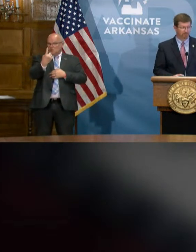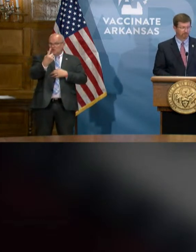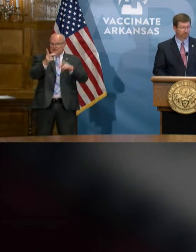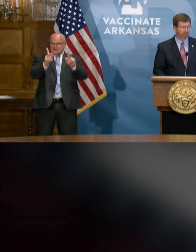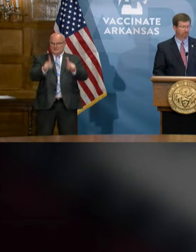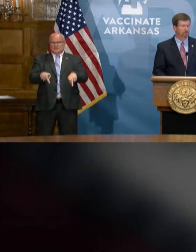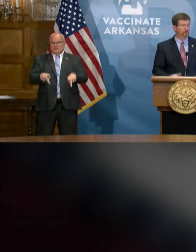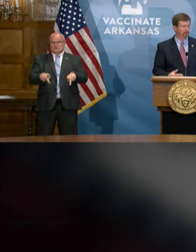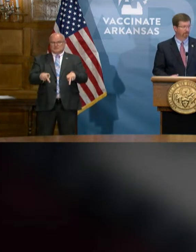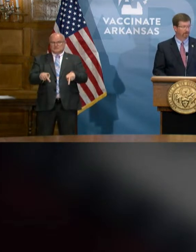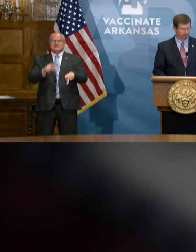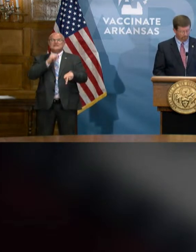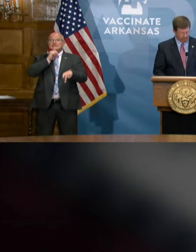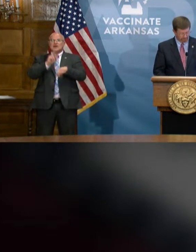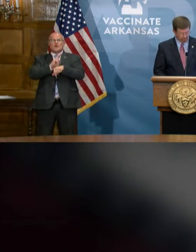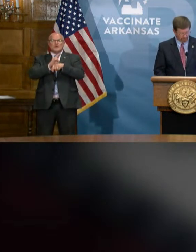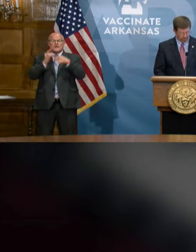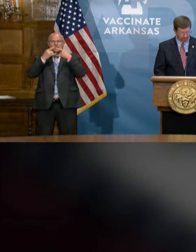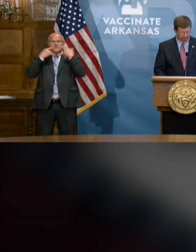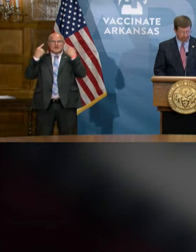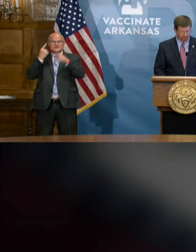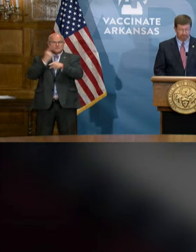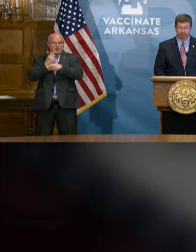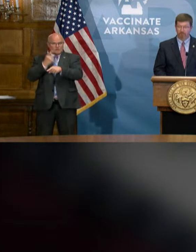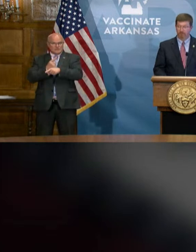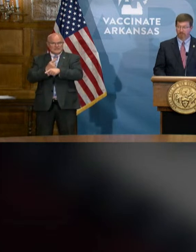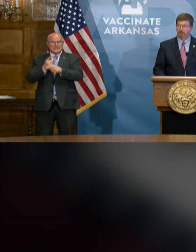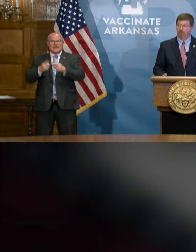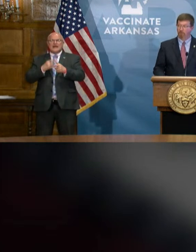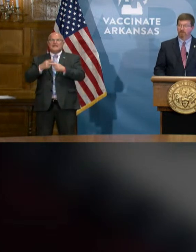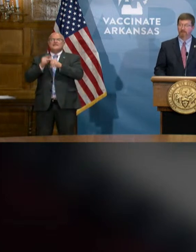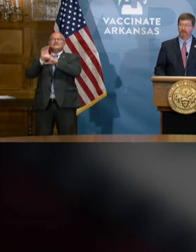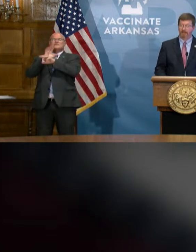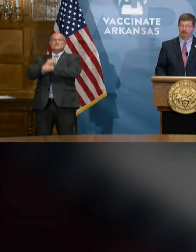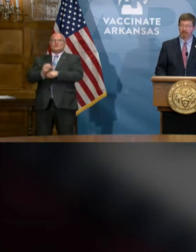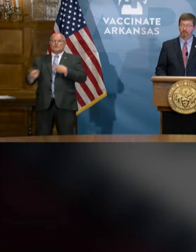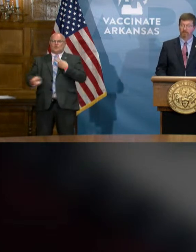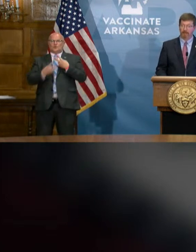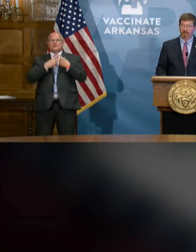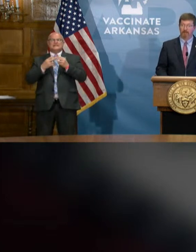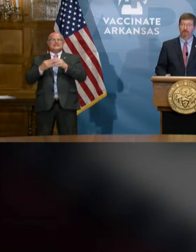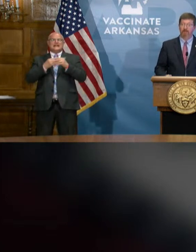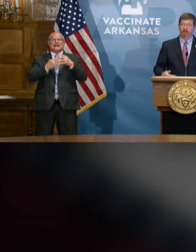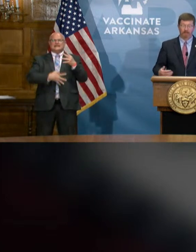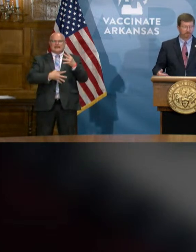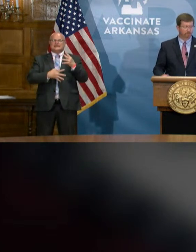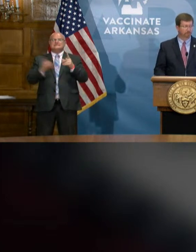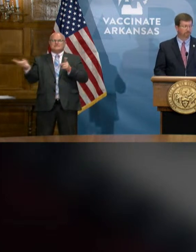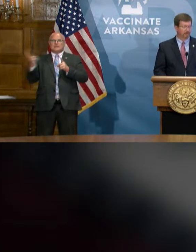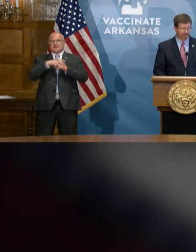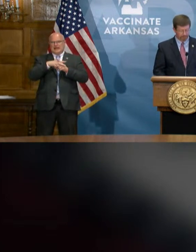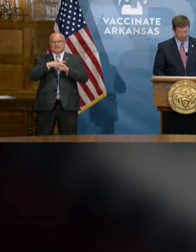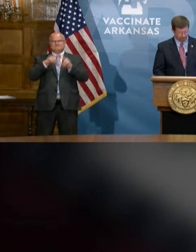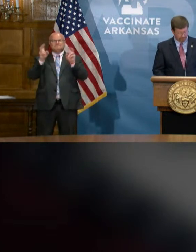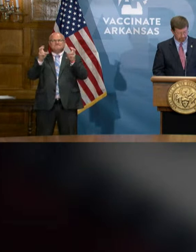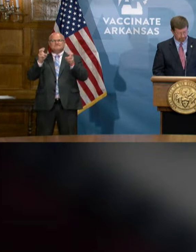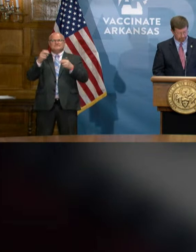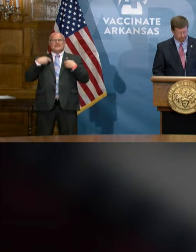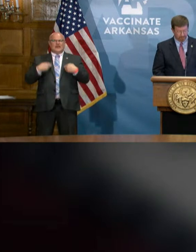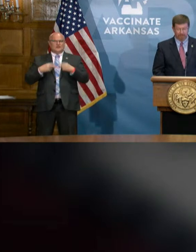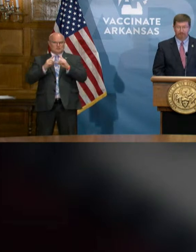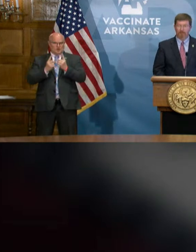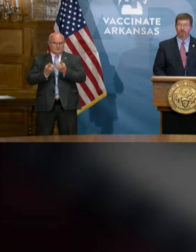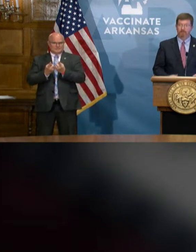those individuals were not wearing their mask properly, then the traditional quarantine guidelines apply as issued by the health